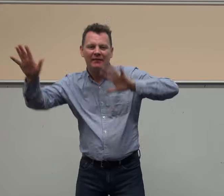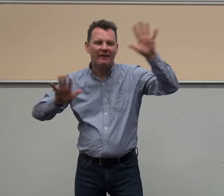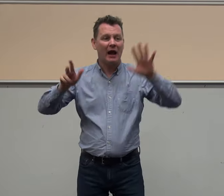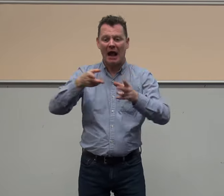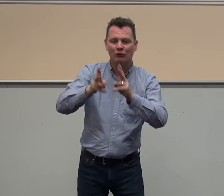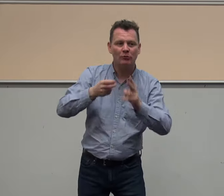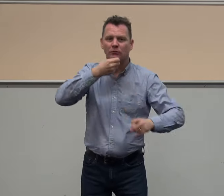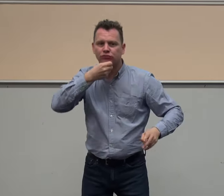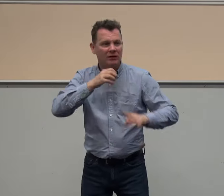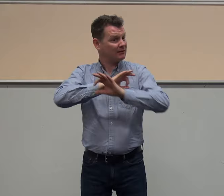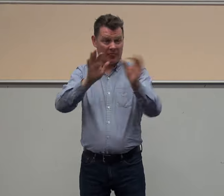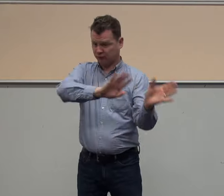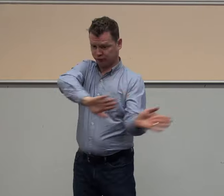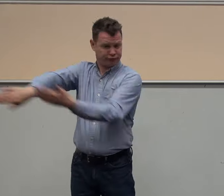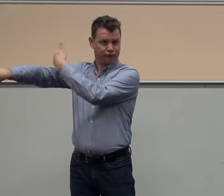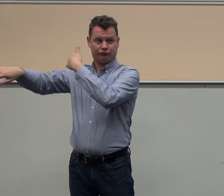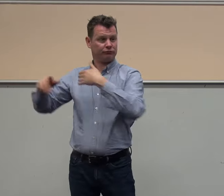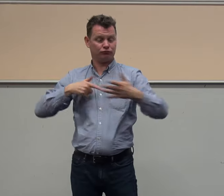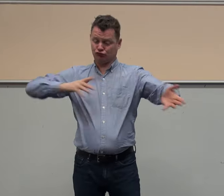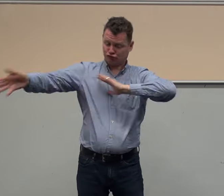or simultaneously communicated.